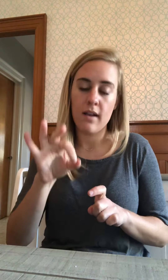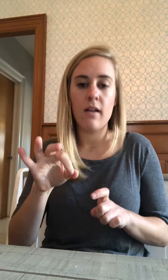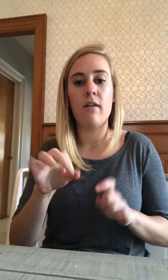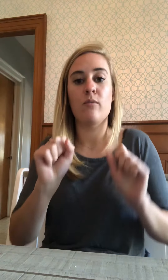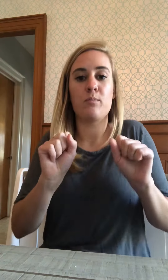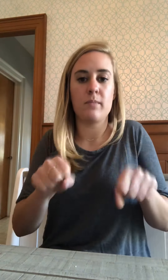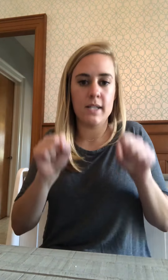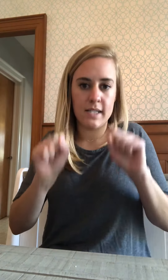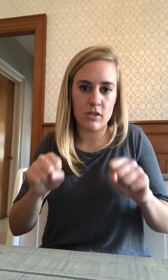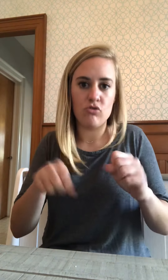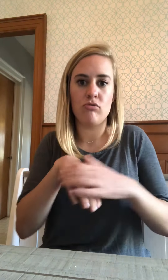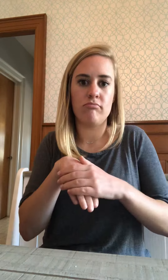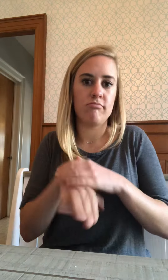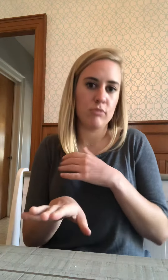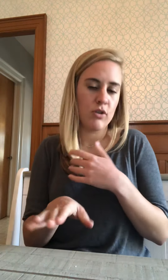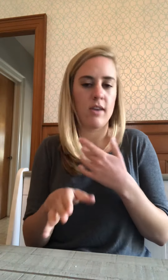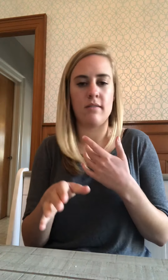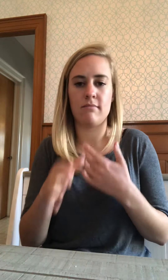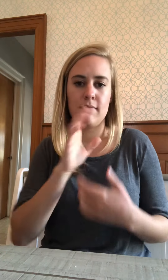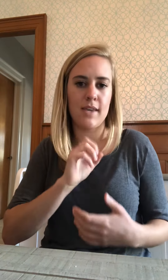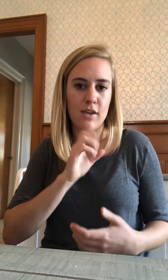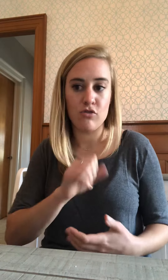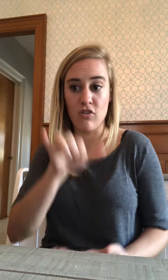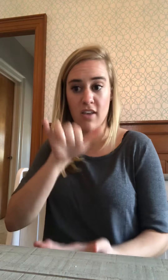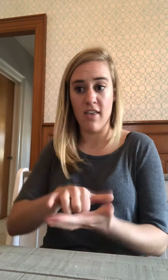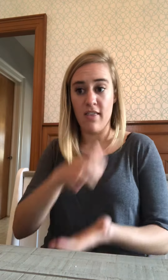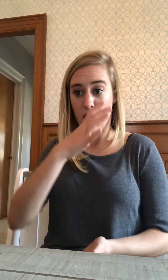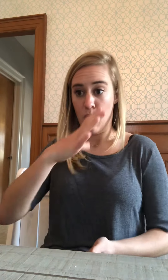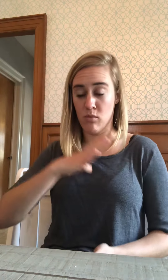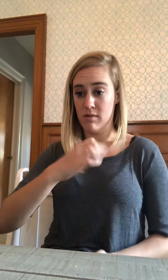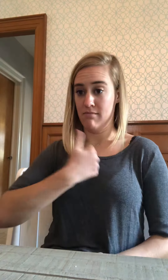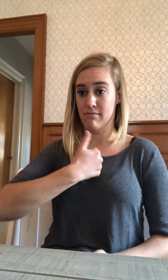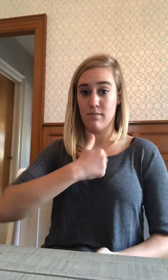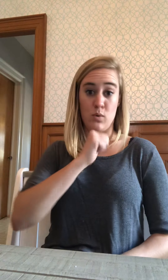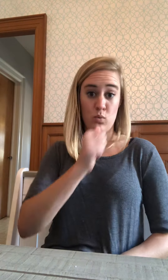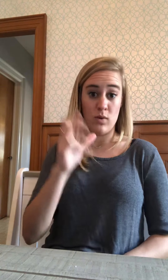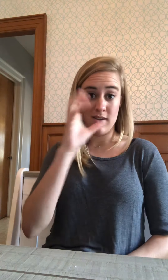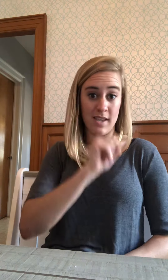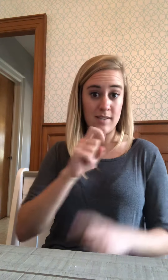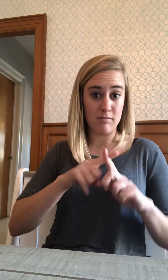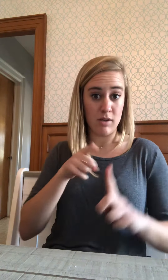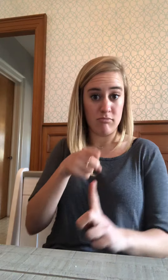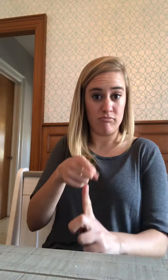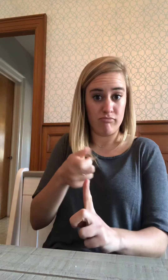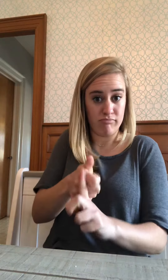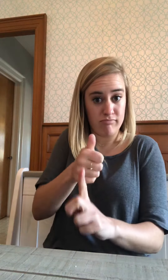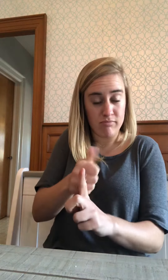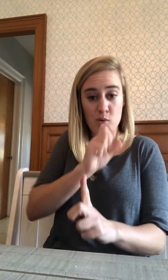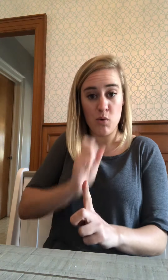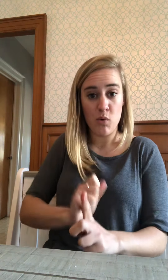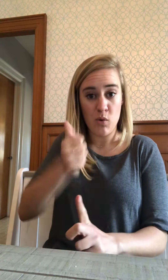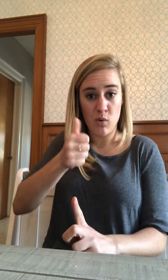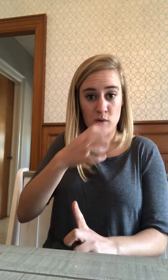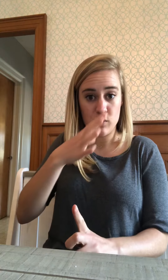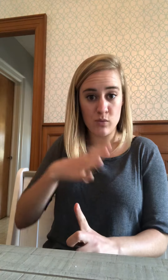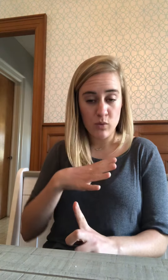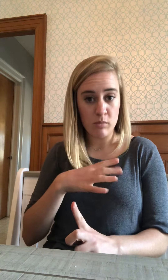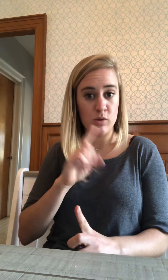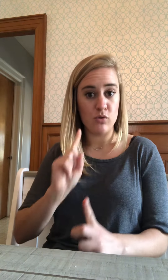childbearing age. That woman I would not have guessed was of childbearing age, but she did. She is the oldest woman to give birth.